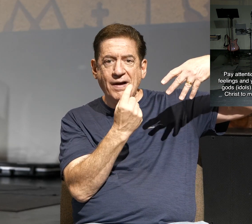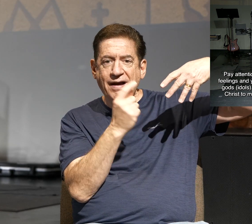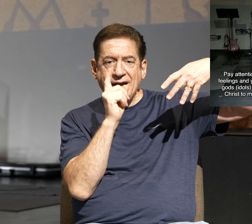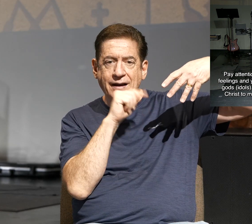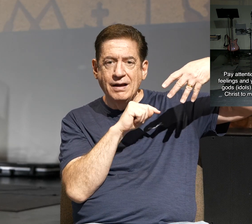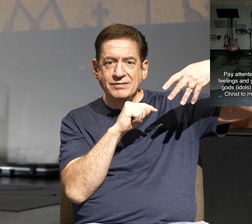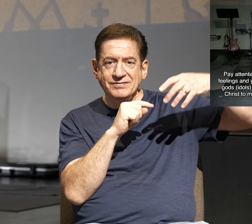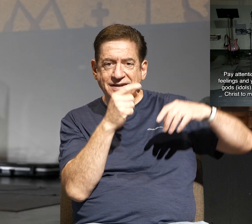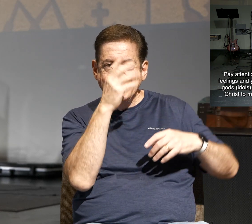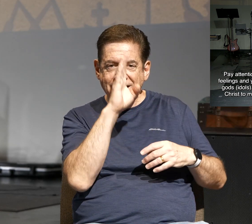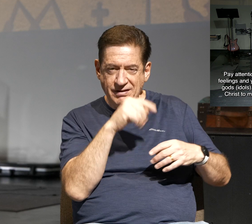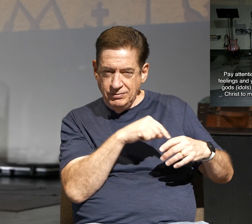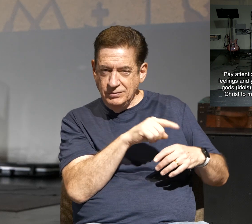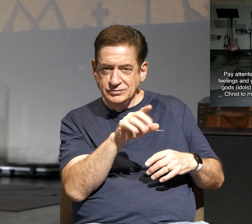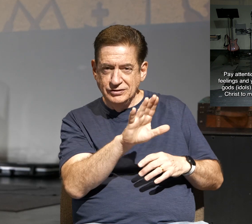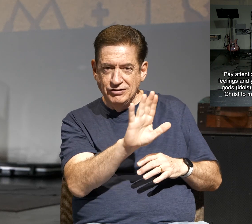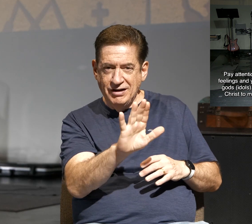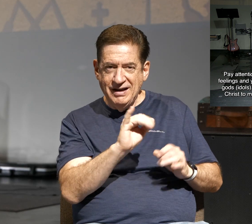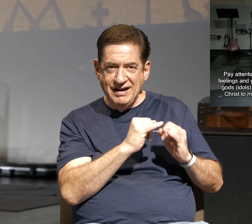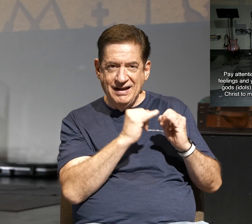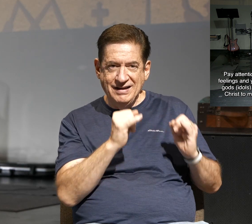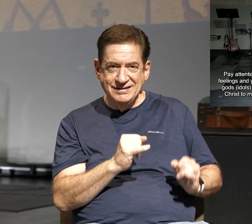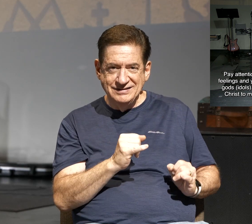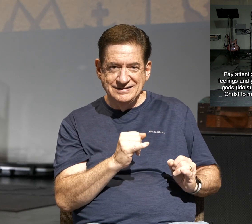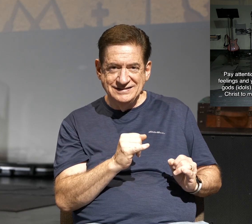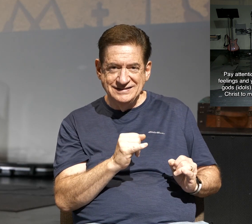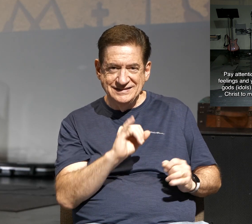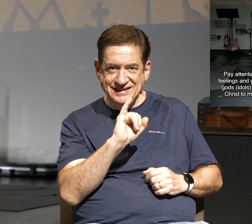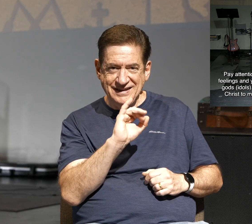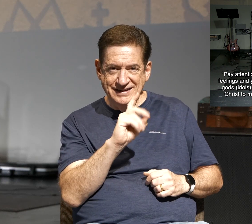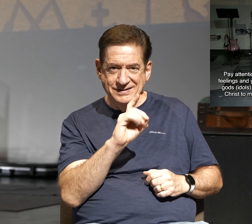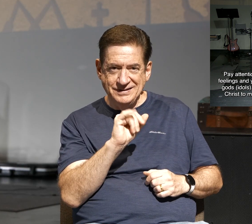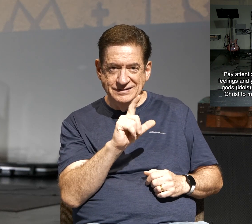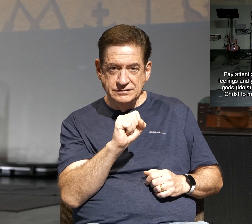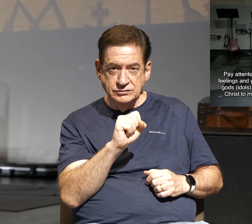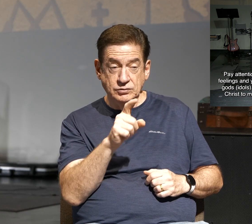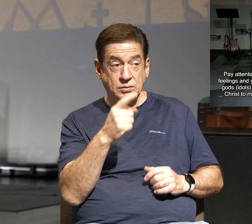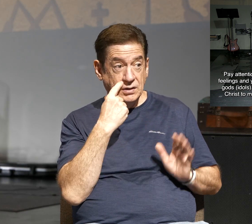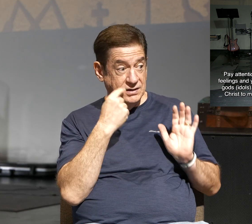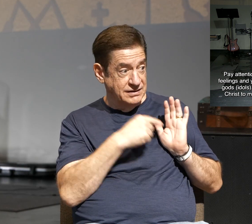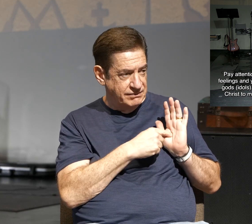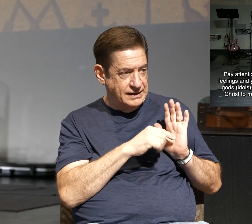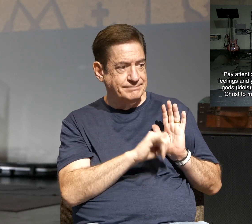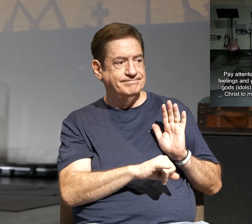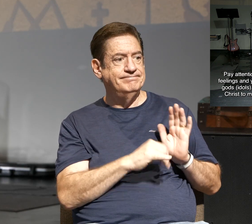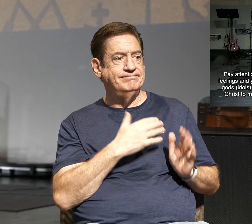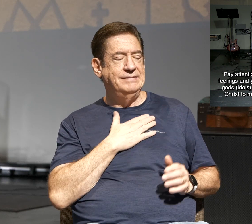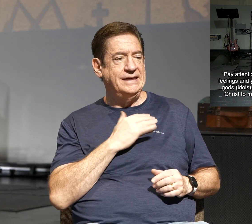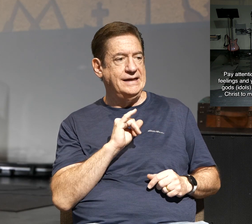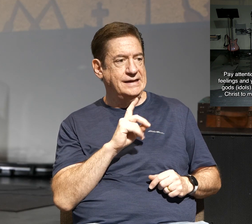where life change happens. Life change happens when you identify your idols,